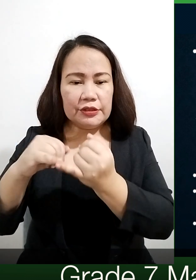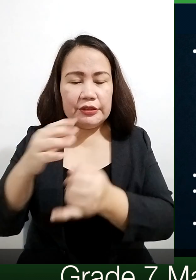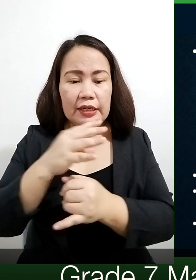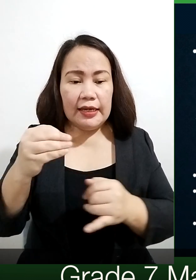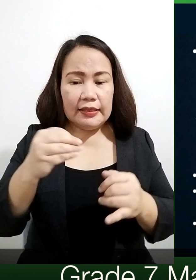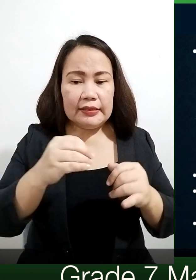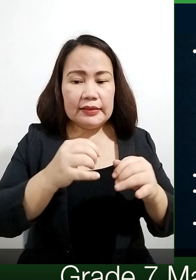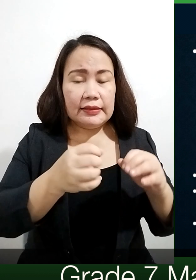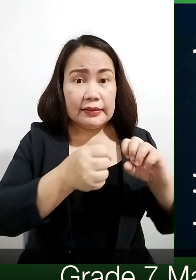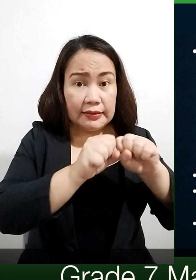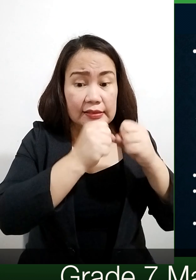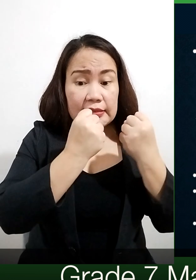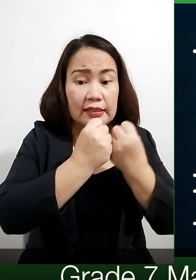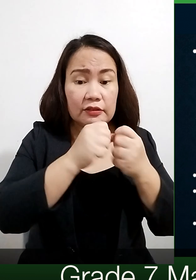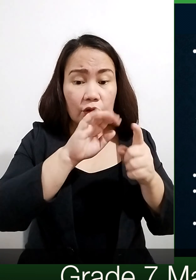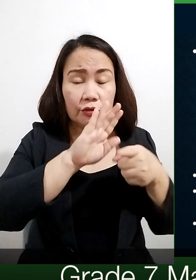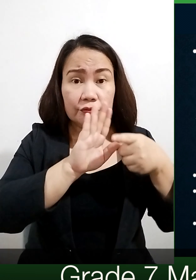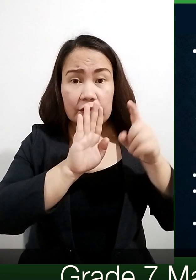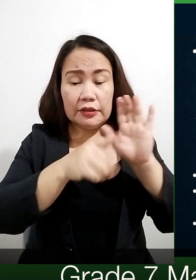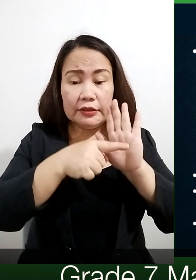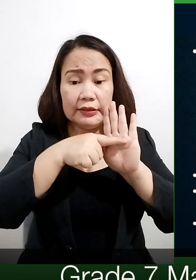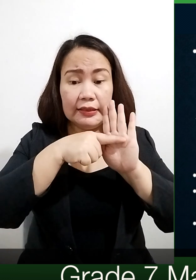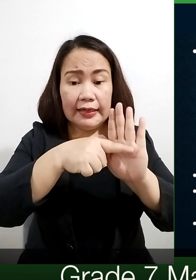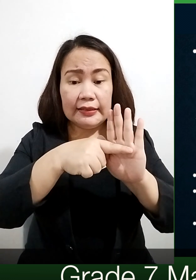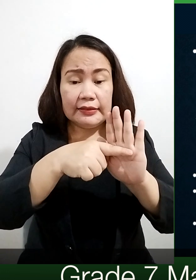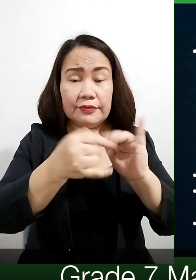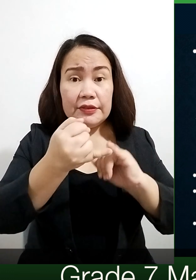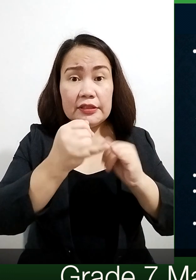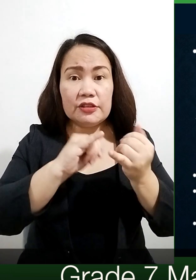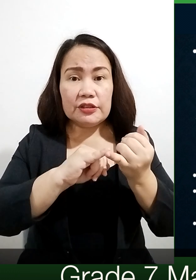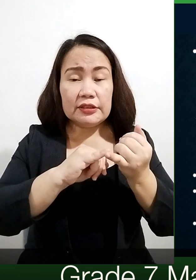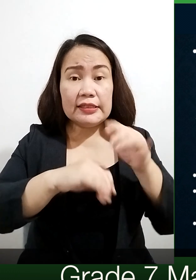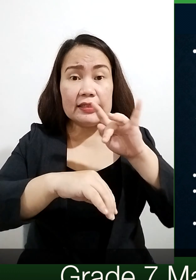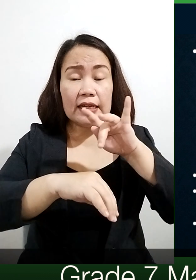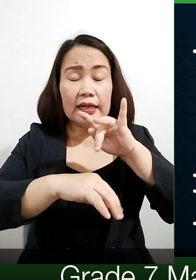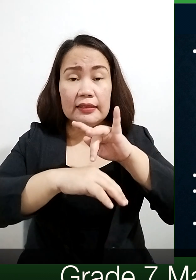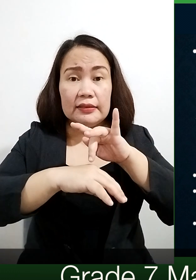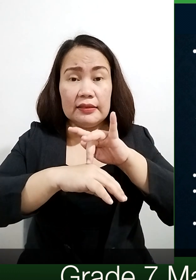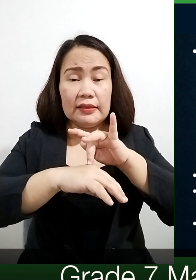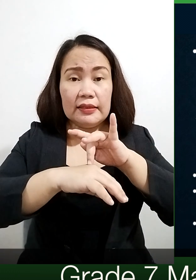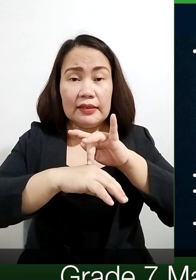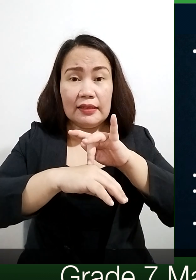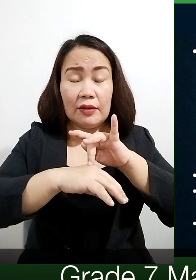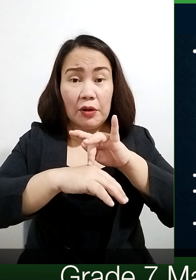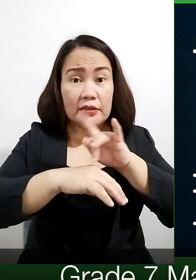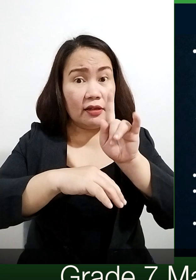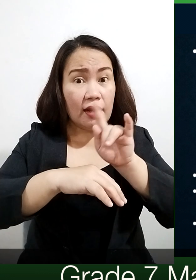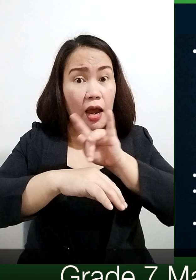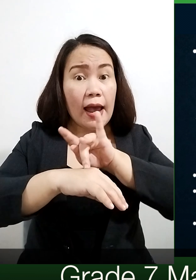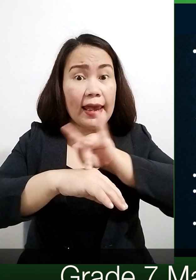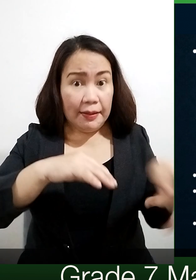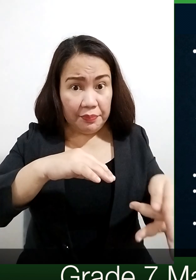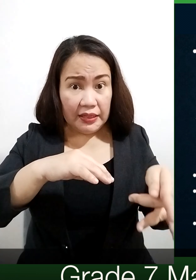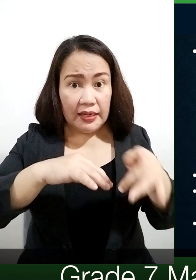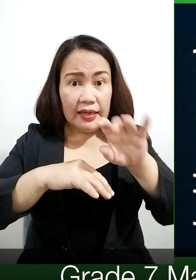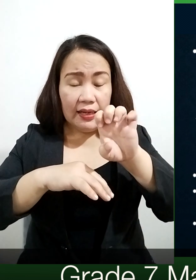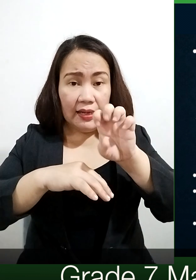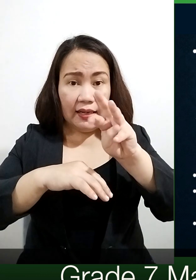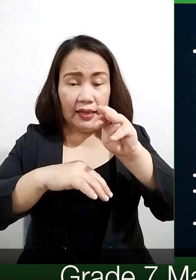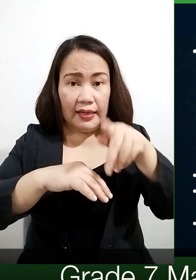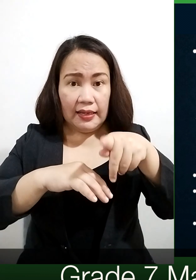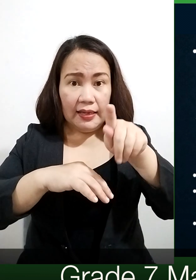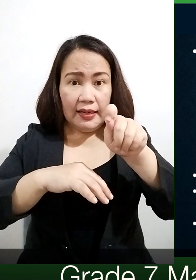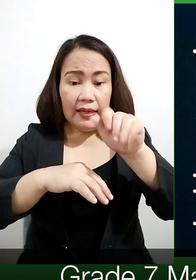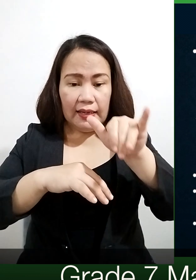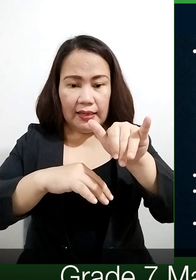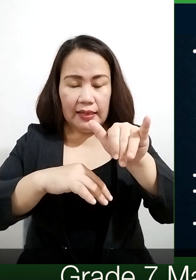set of negative integers is an empty set. Kung kukunin natin yung intersection, when we say intersection, common.